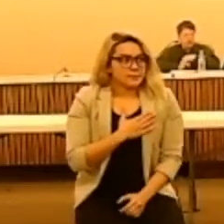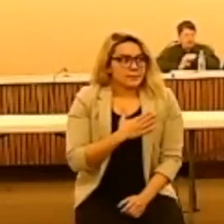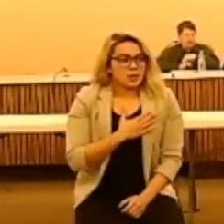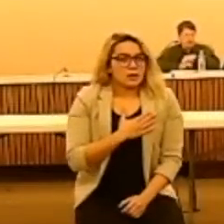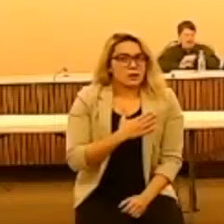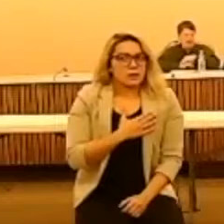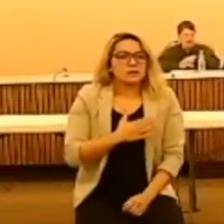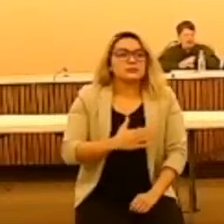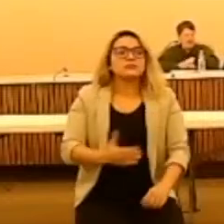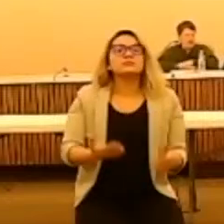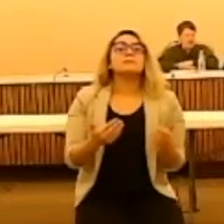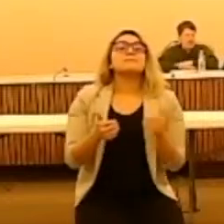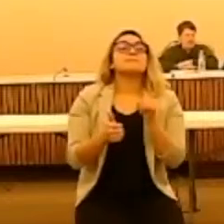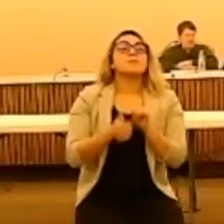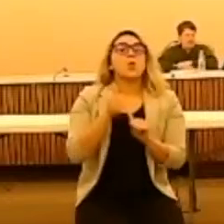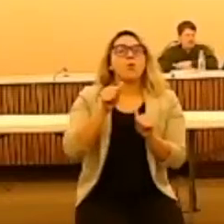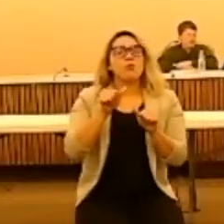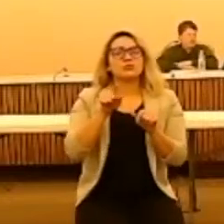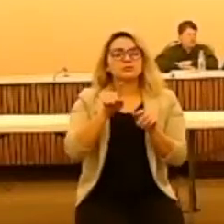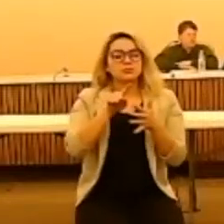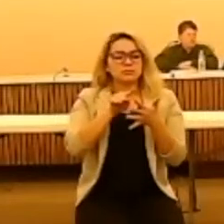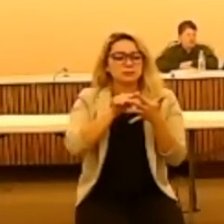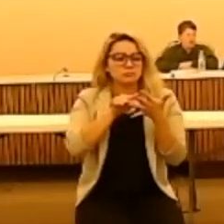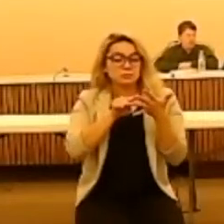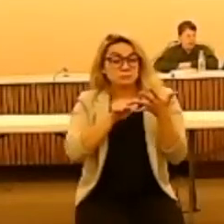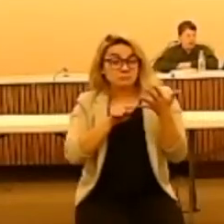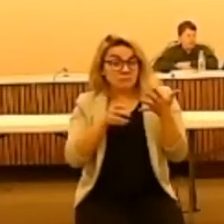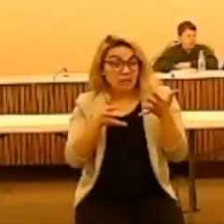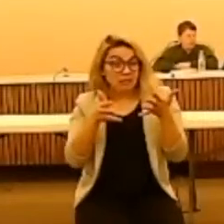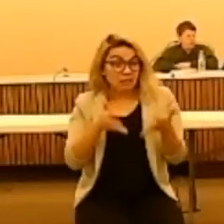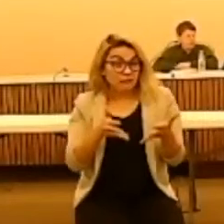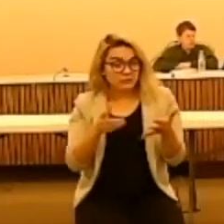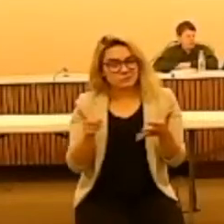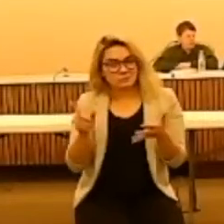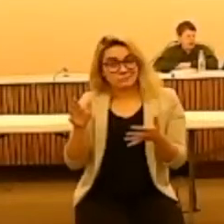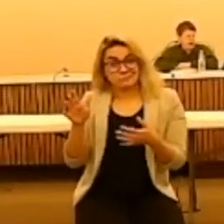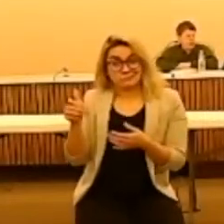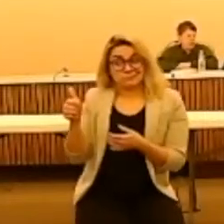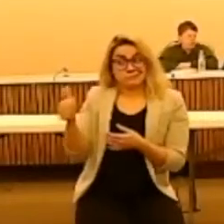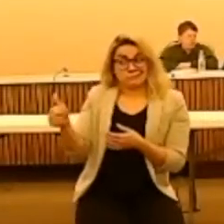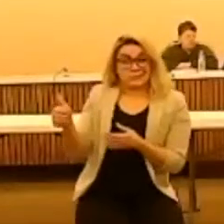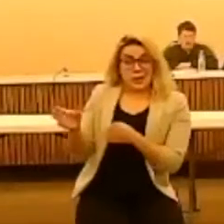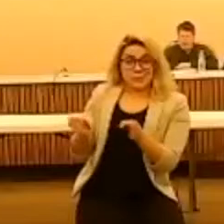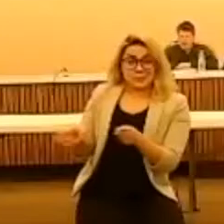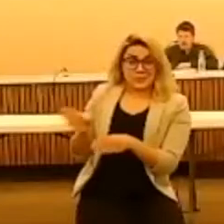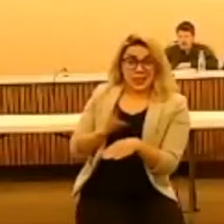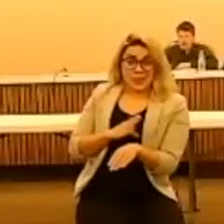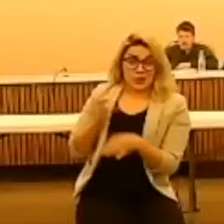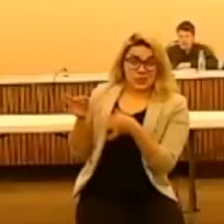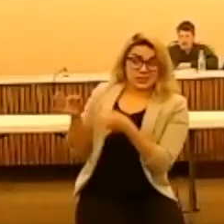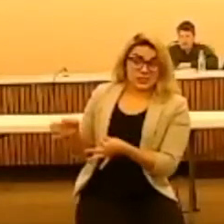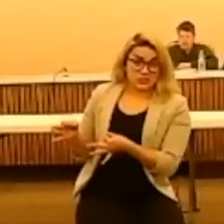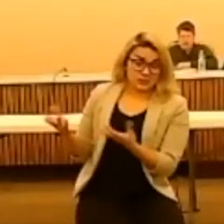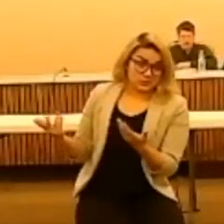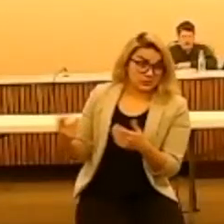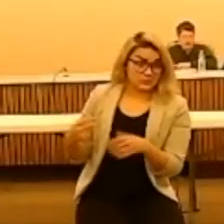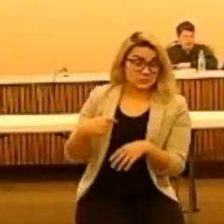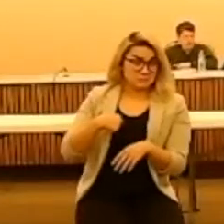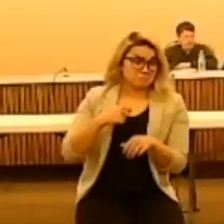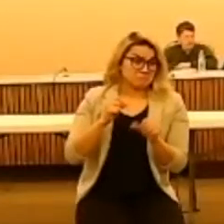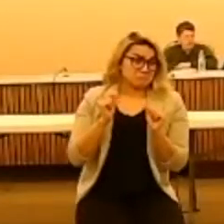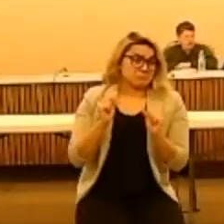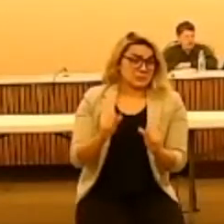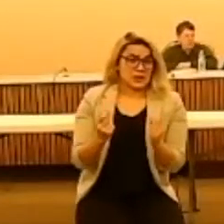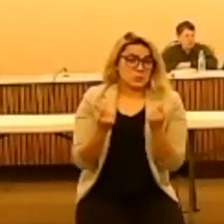most of the questions I see that are left really are planning board decisions, but I'm okay with tabling it because again,